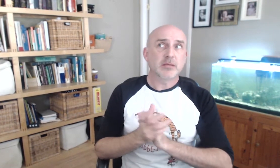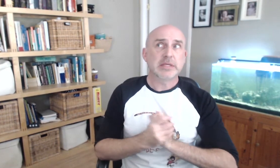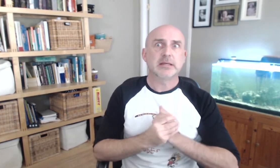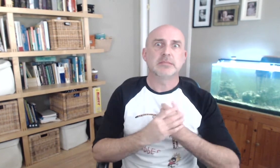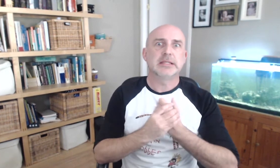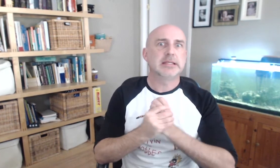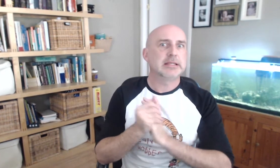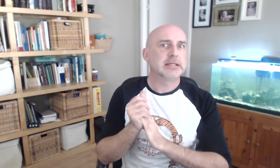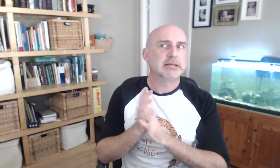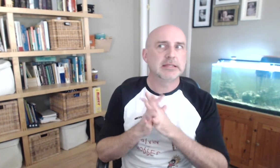up